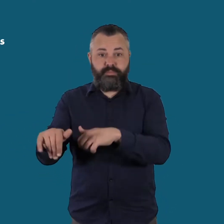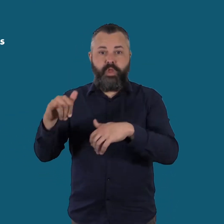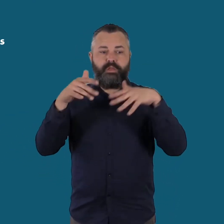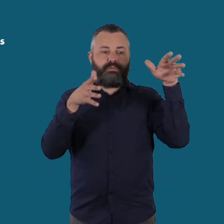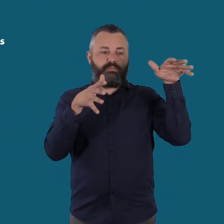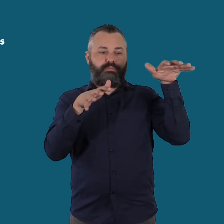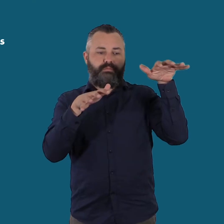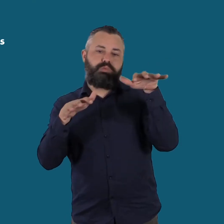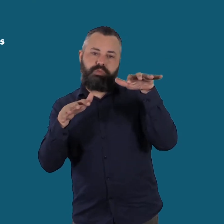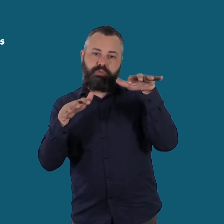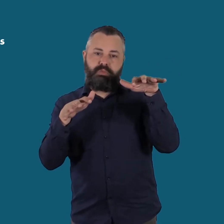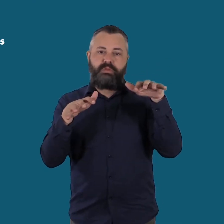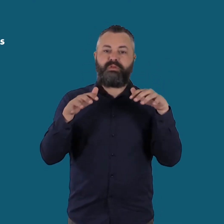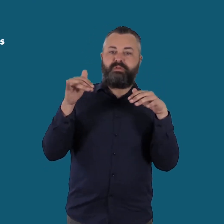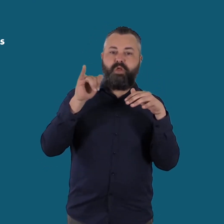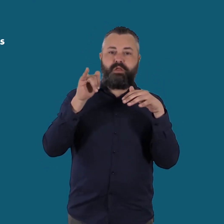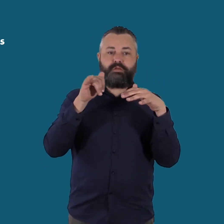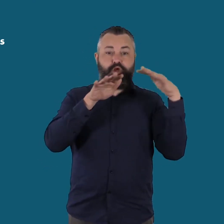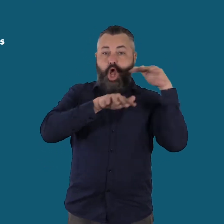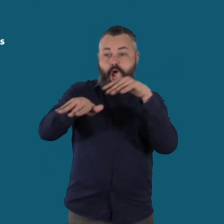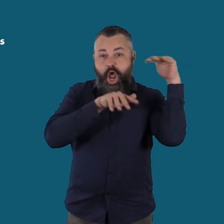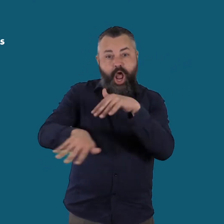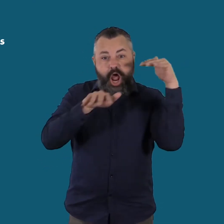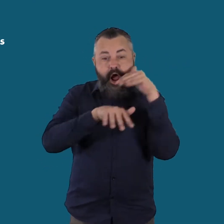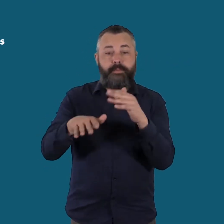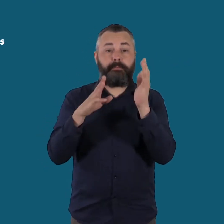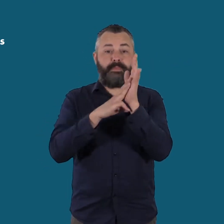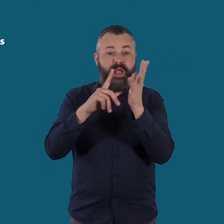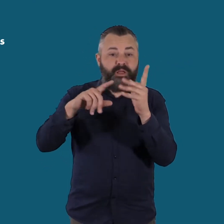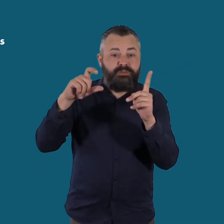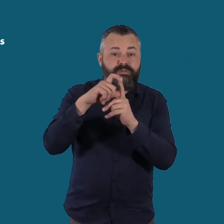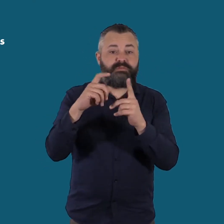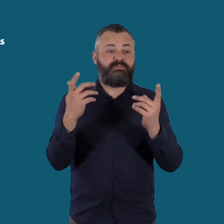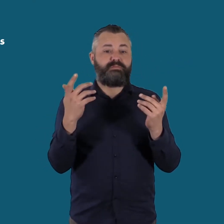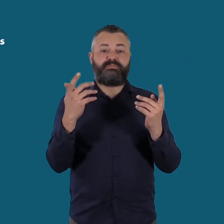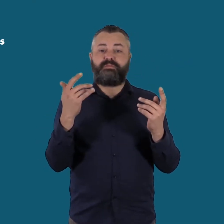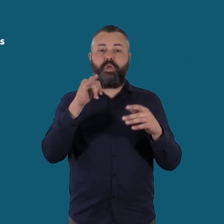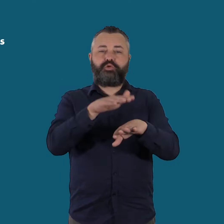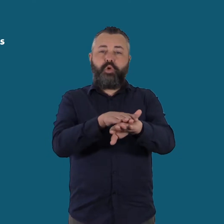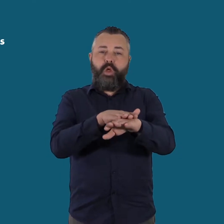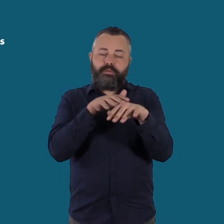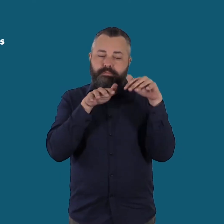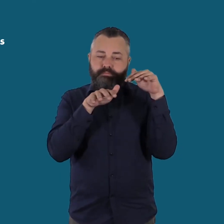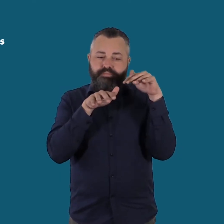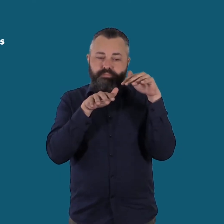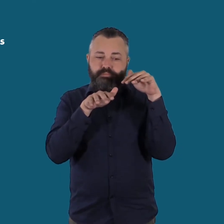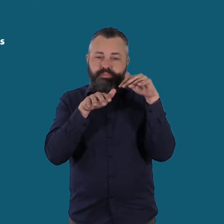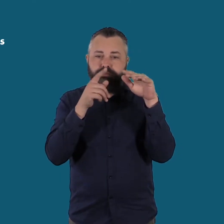slides, mass movements, mudslides, or creep events. Creep events are